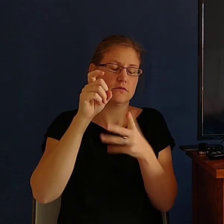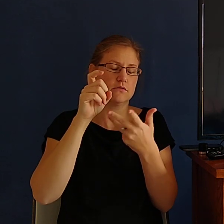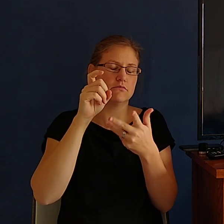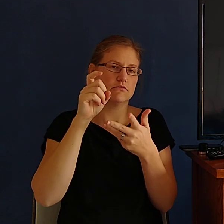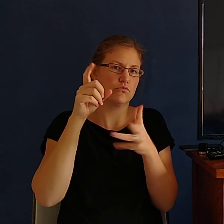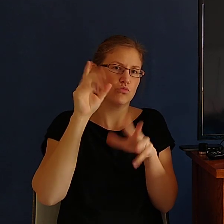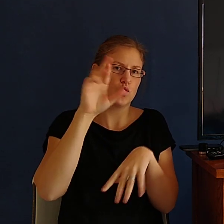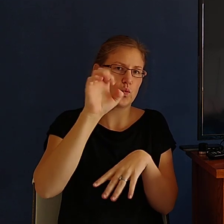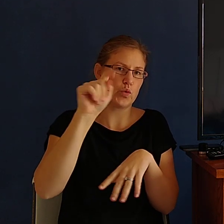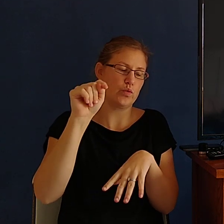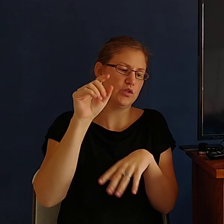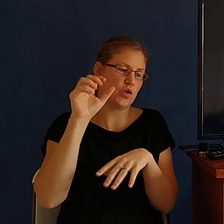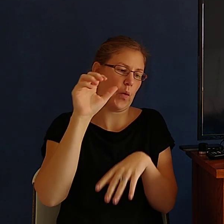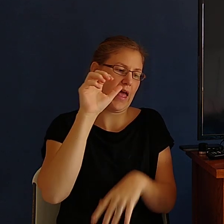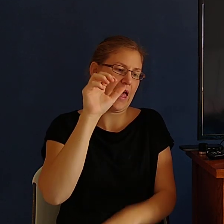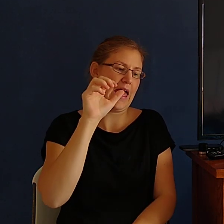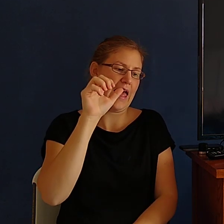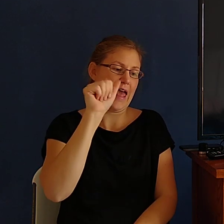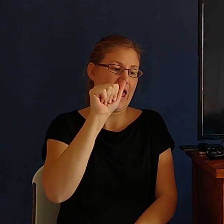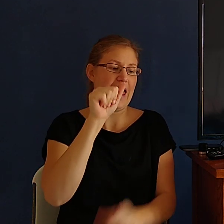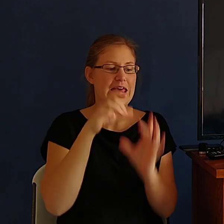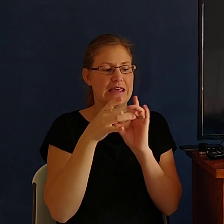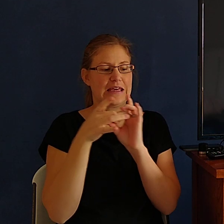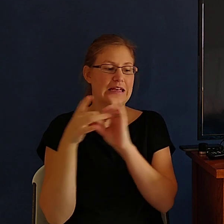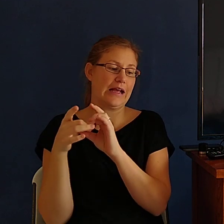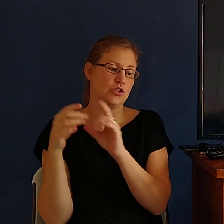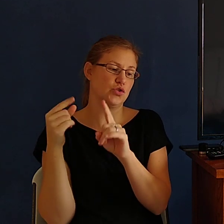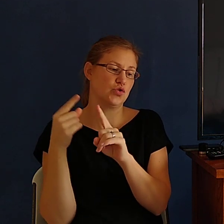A is connected to